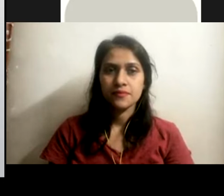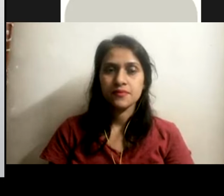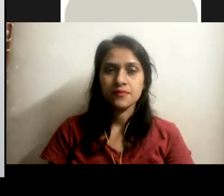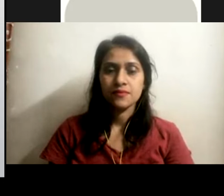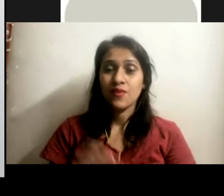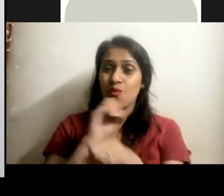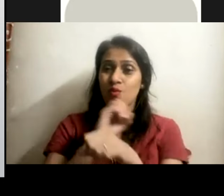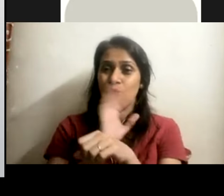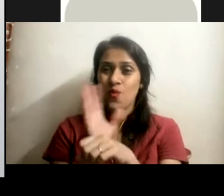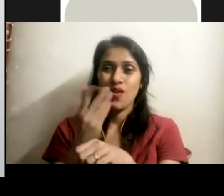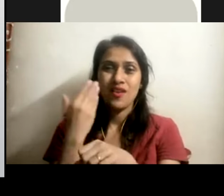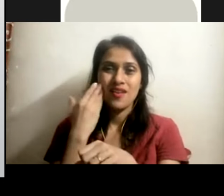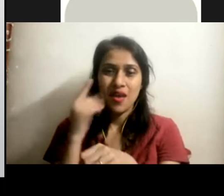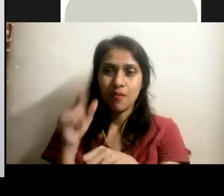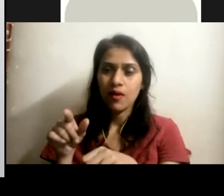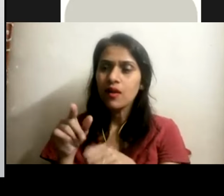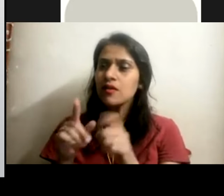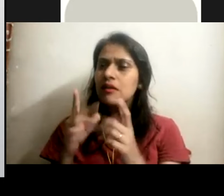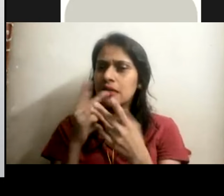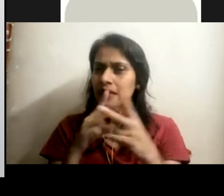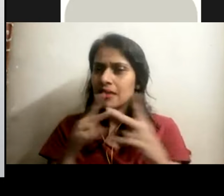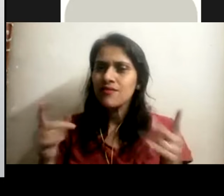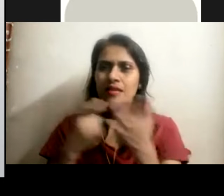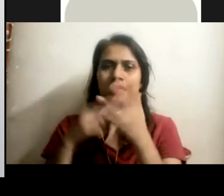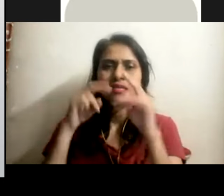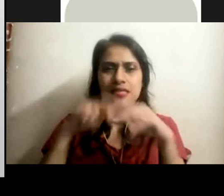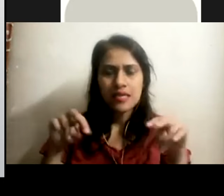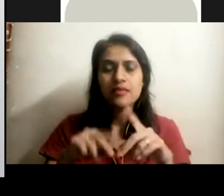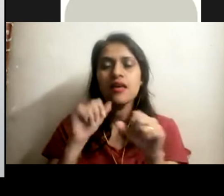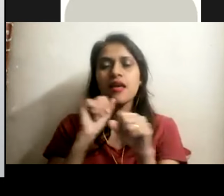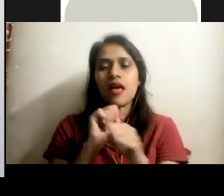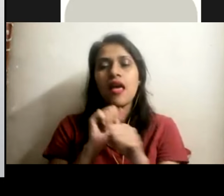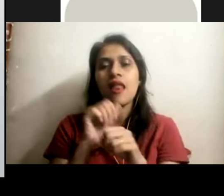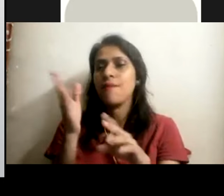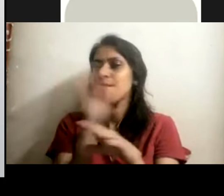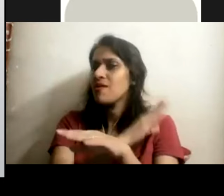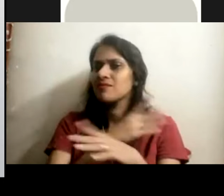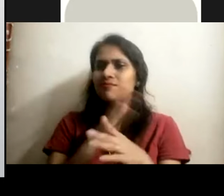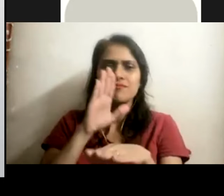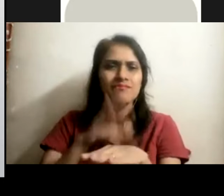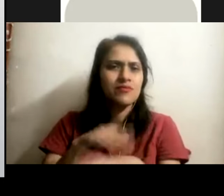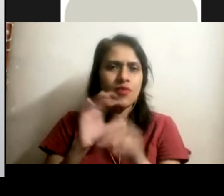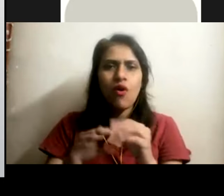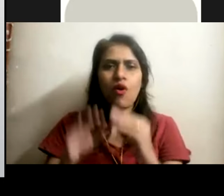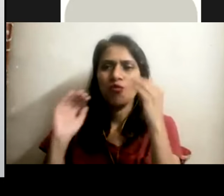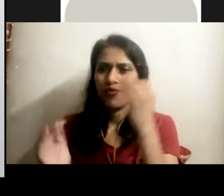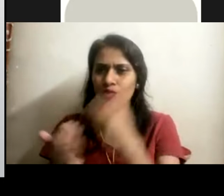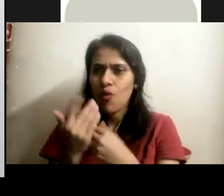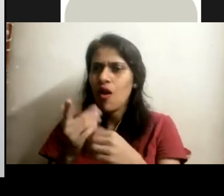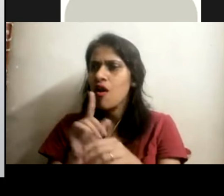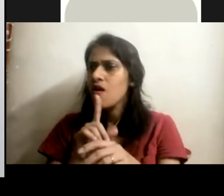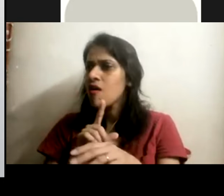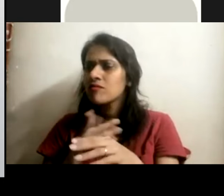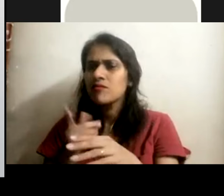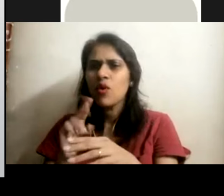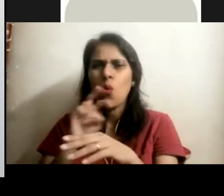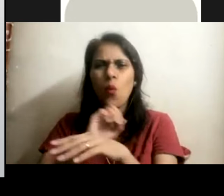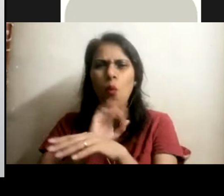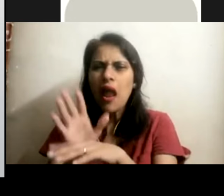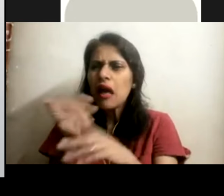COVID-19 virus, maybe that might come under the exploratory category, because nobody knew much about the virus back then,